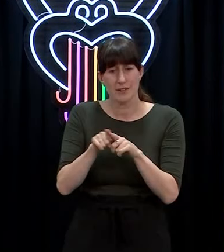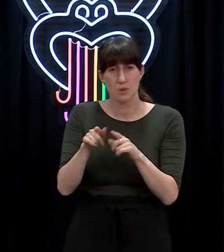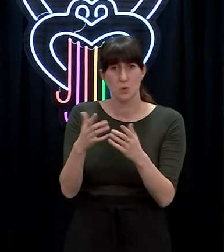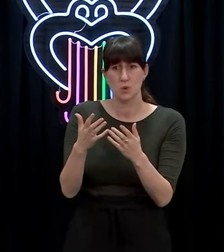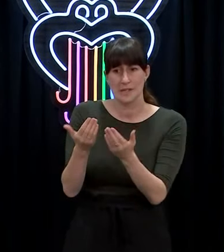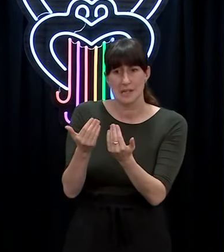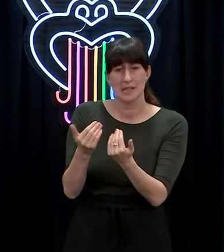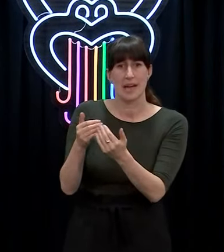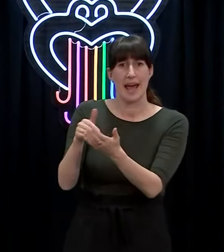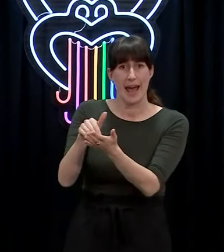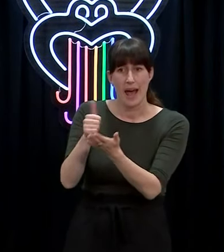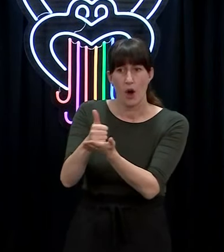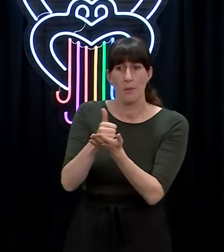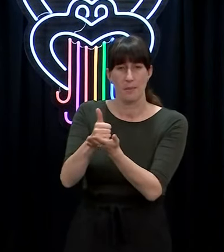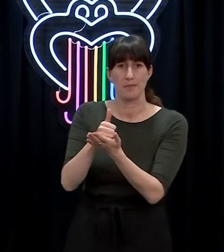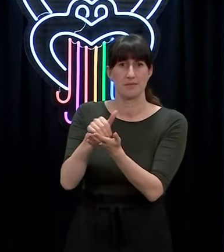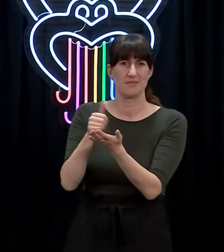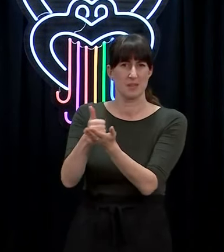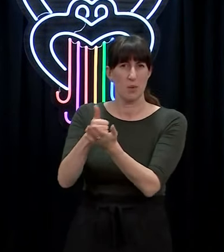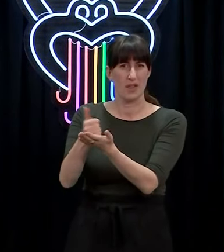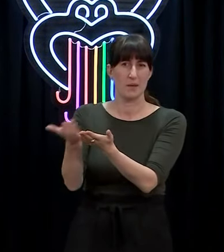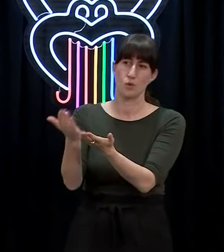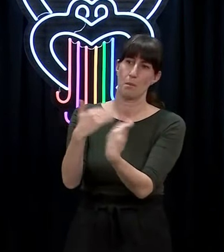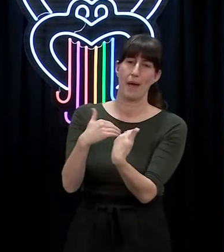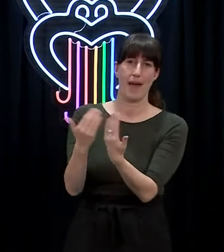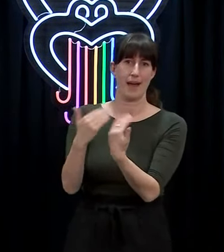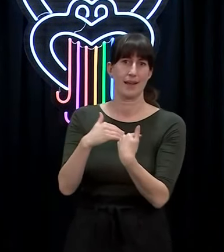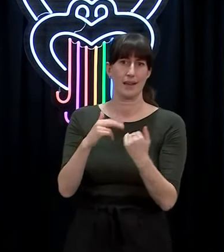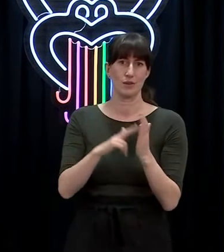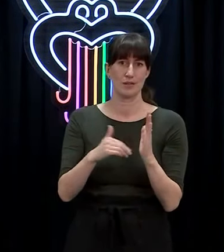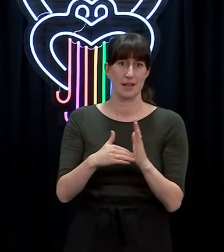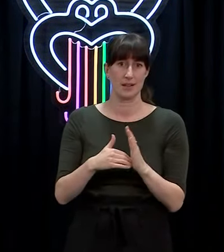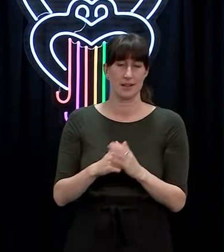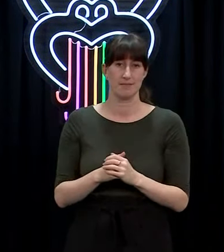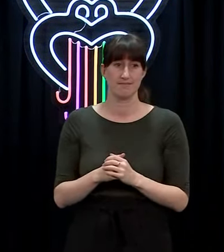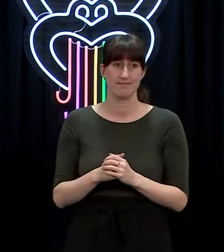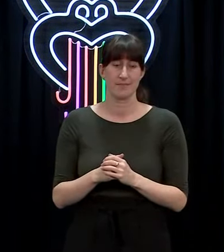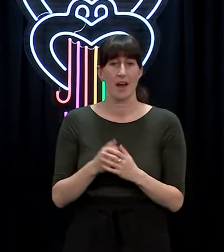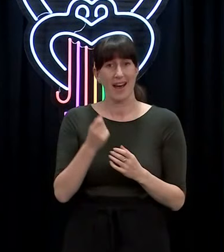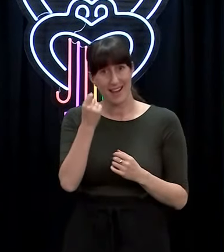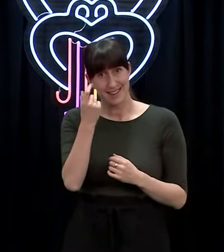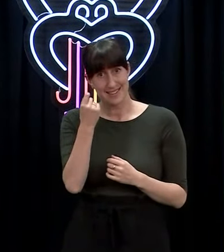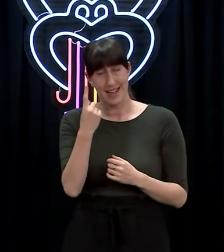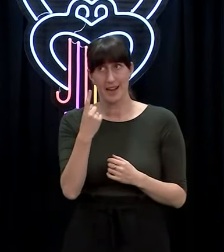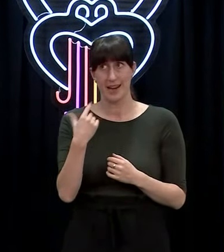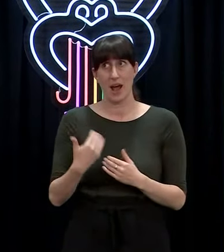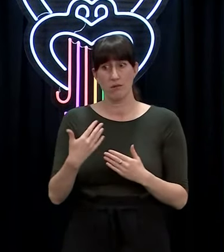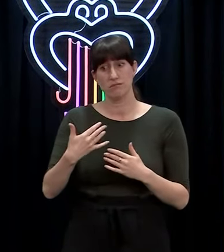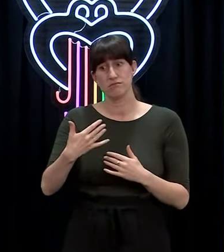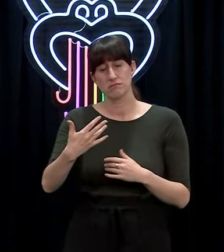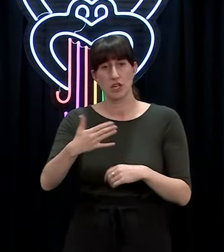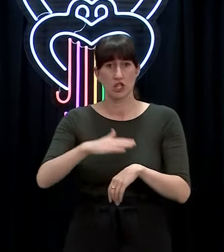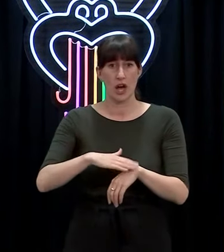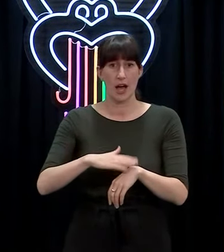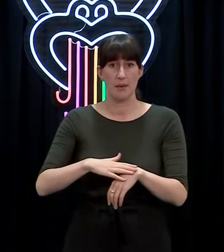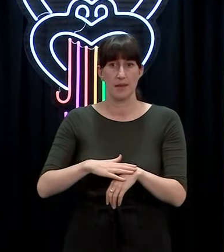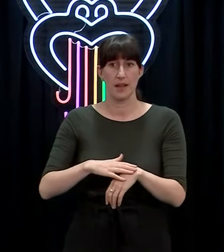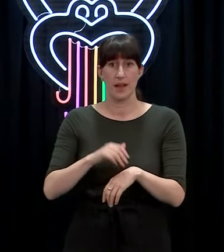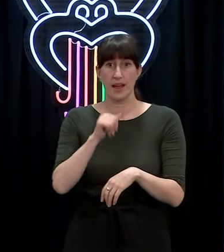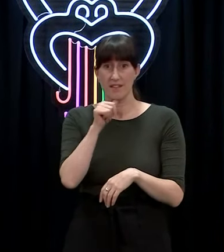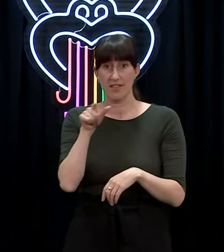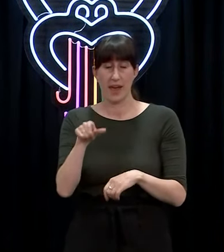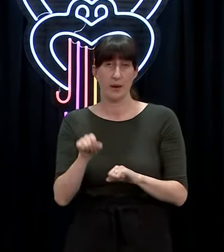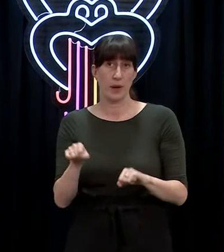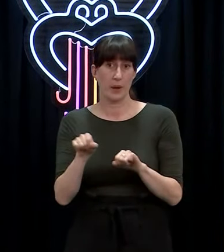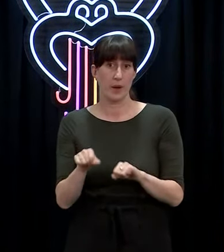prioritised process to make sure that those who needed to come back were able to come back. I appreciate that with the passage of time, people who were able to sit it out